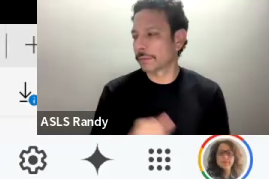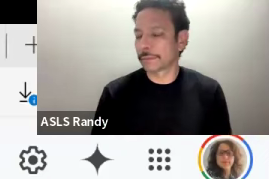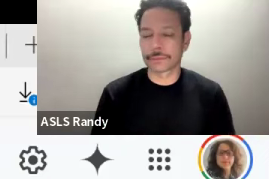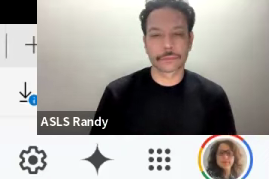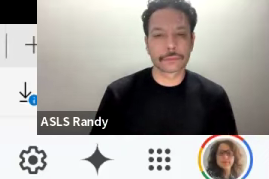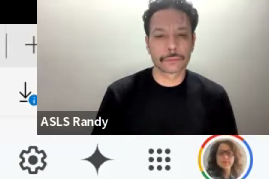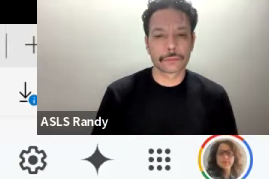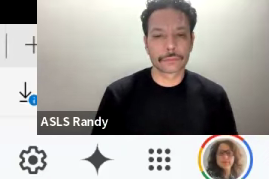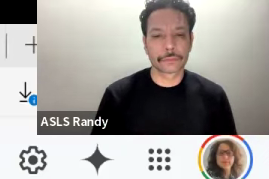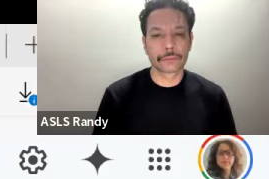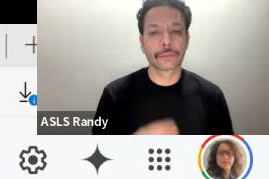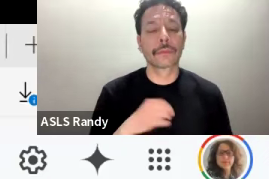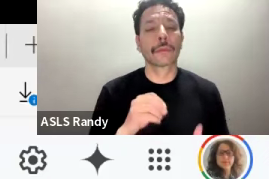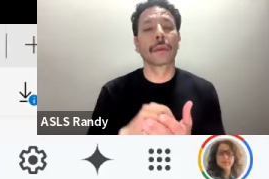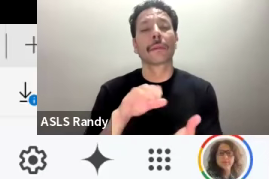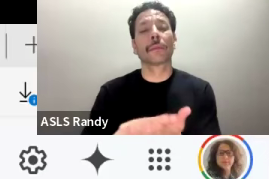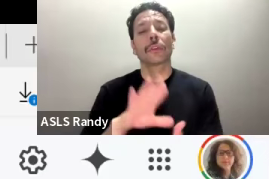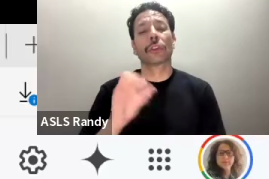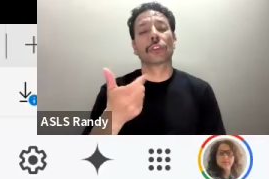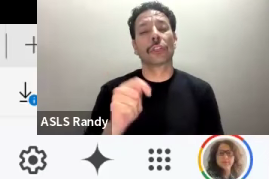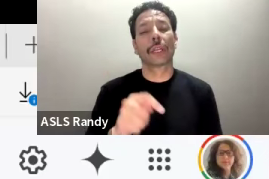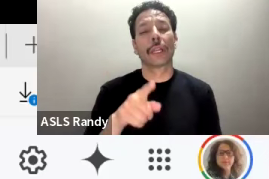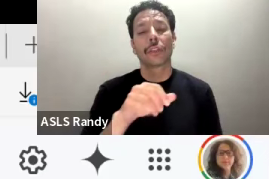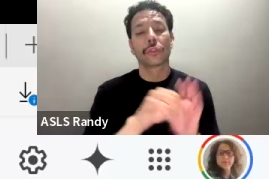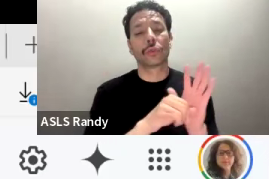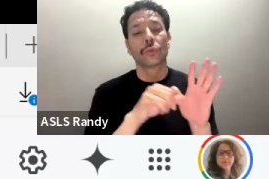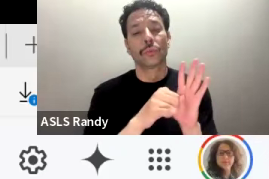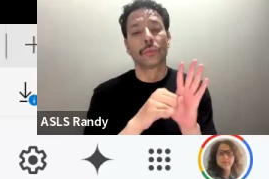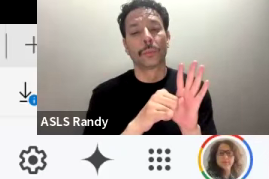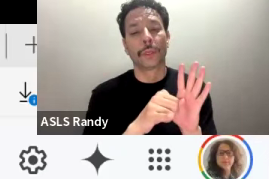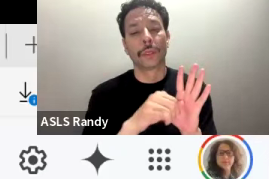I'm also putting into the chat the YouTube